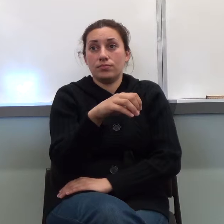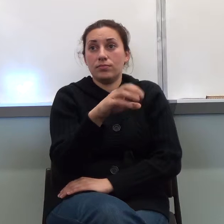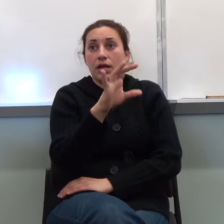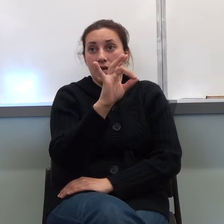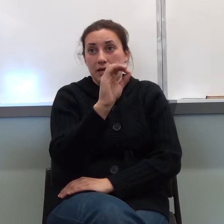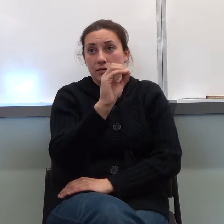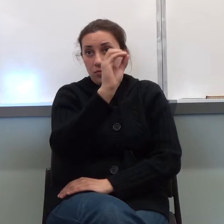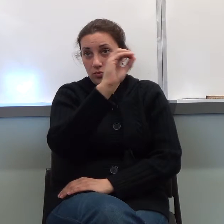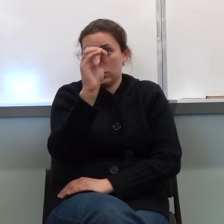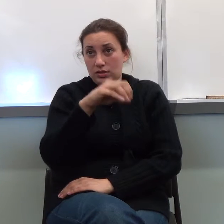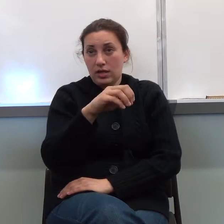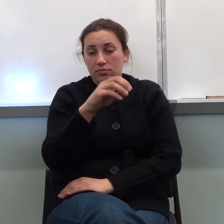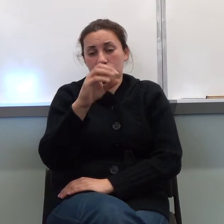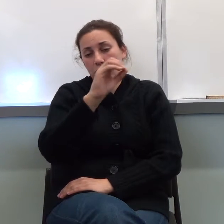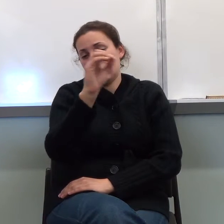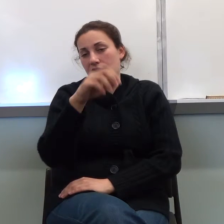Drop it, put it over 100.